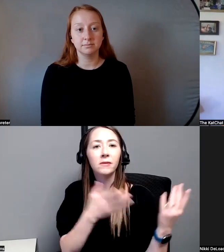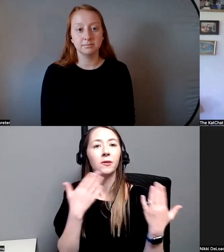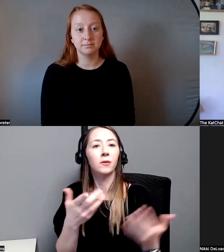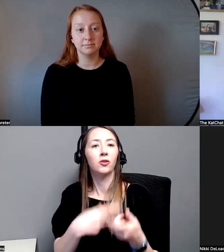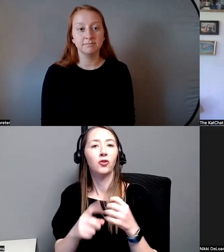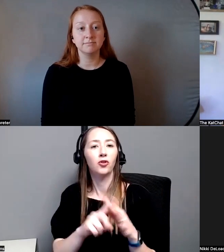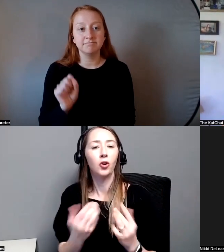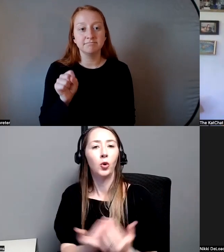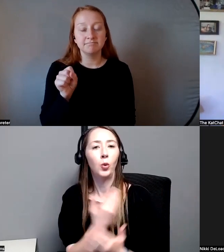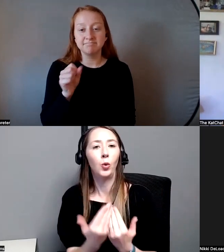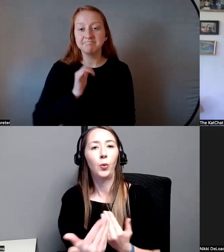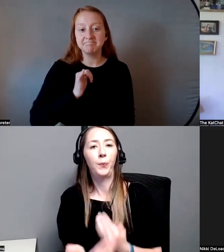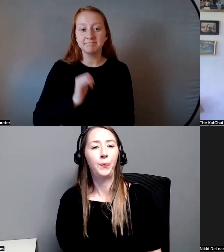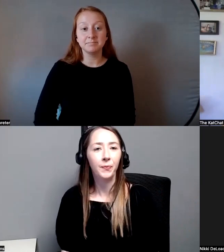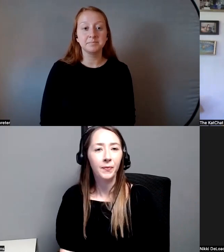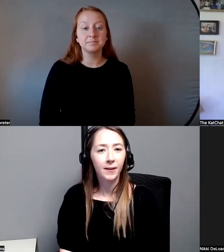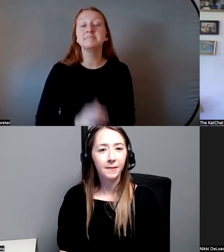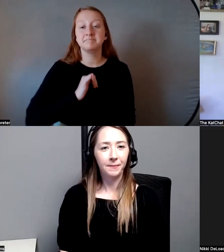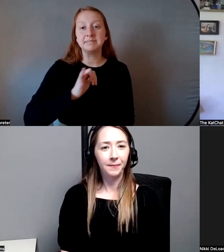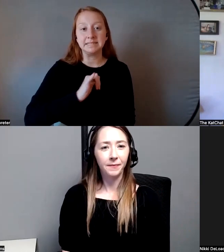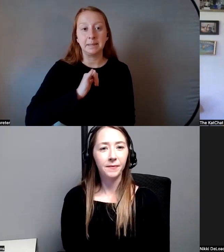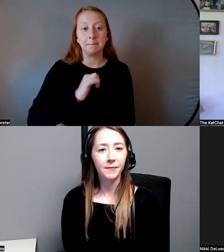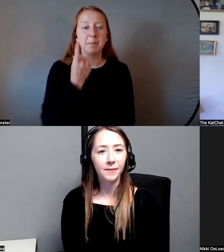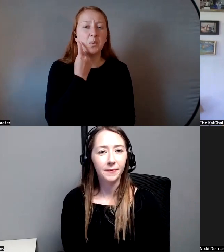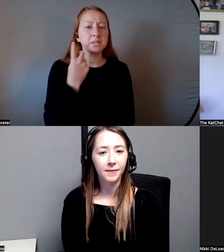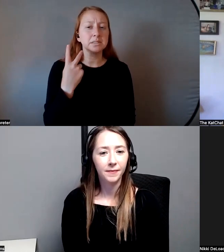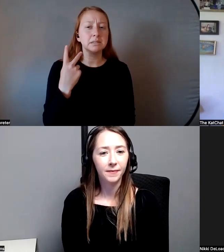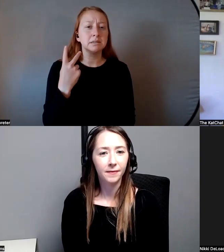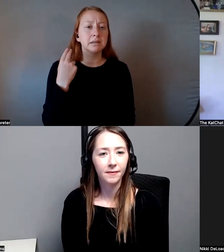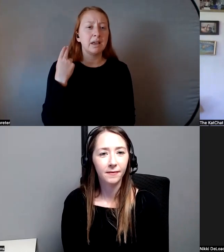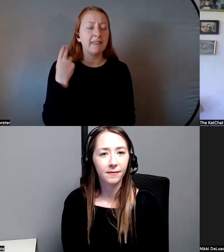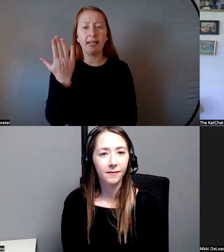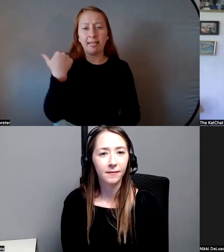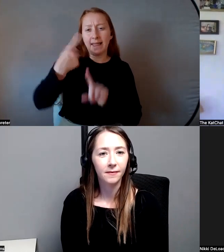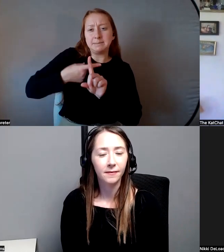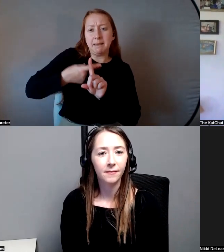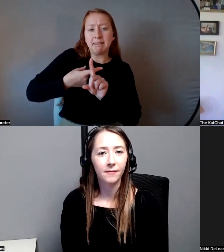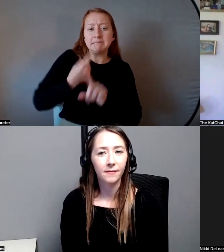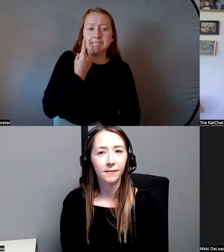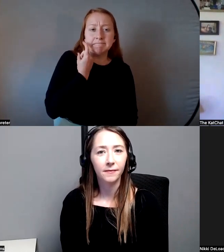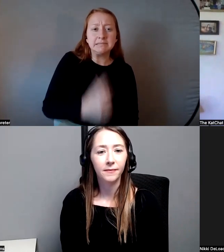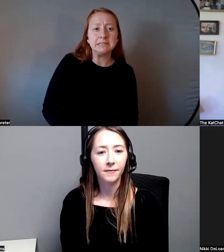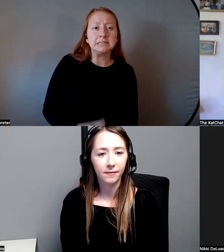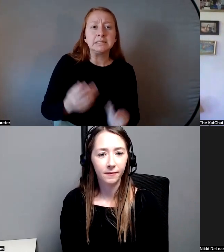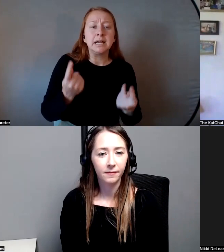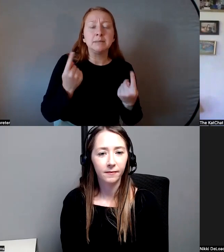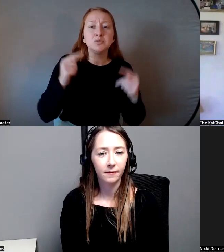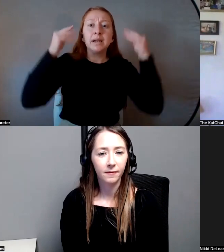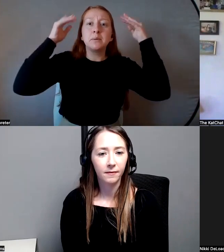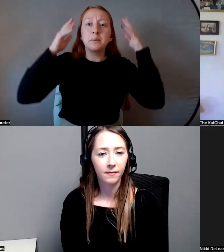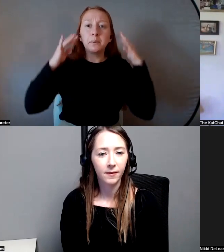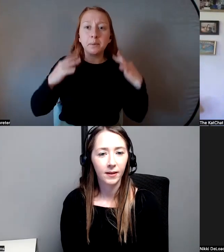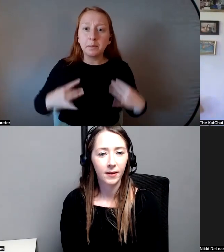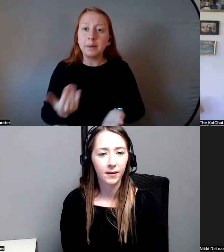I'm pretty much the same way. I got my haircut. Like maybe that master something I'm trying so hard to grow it,